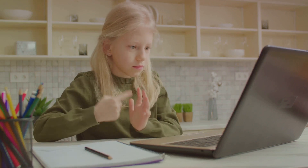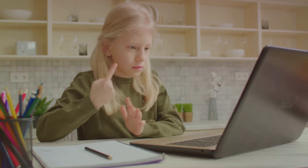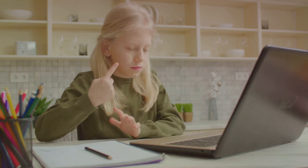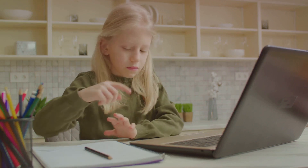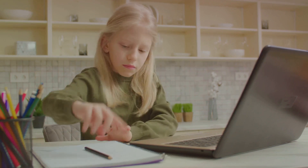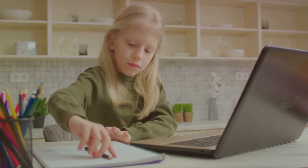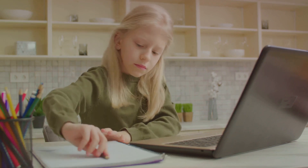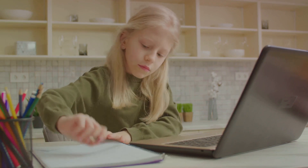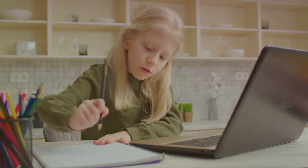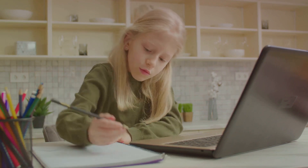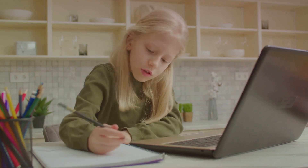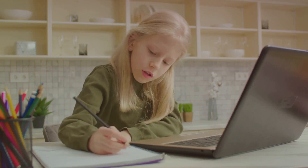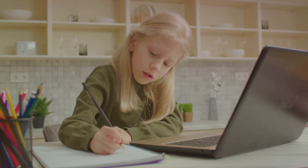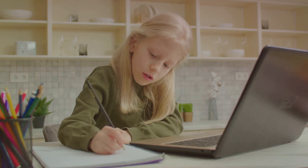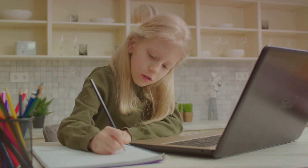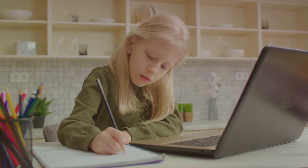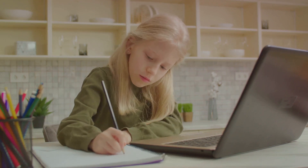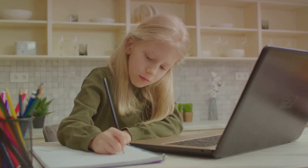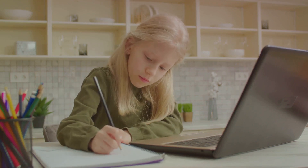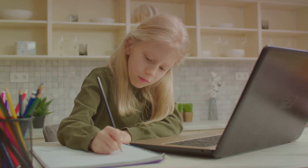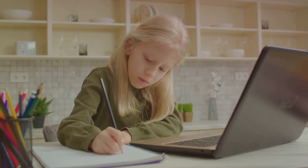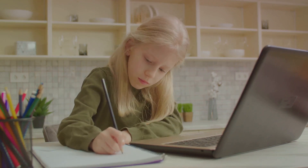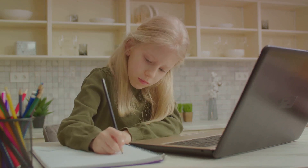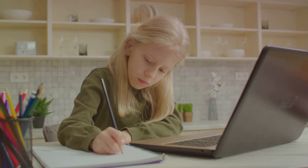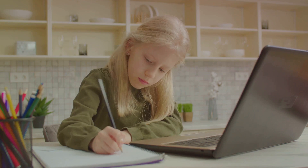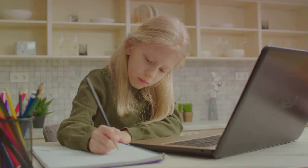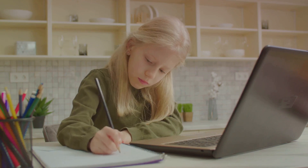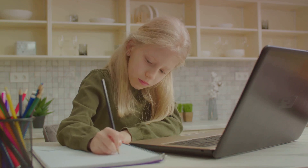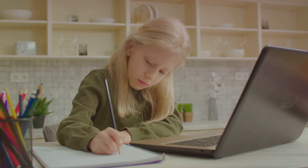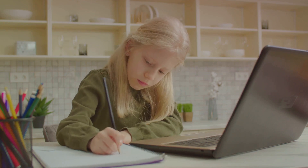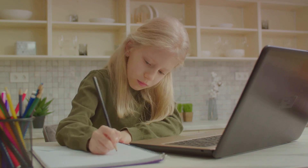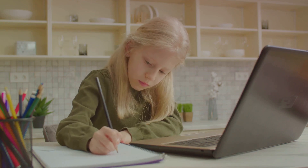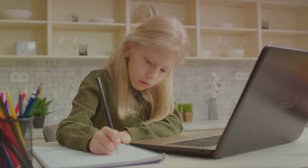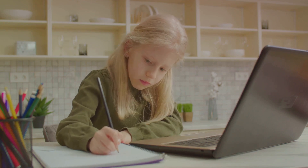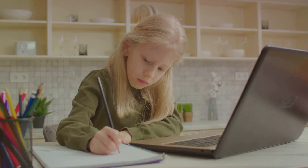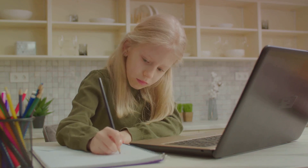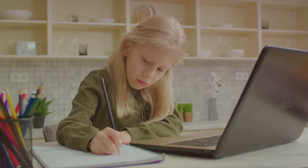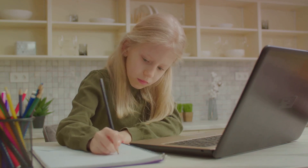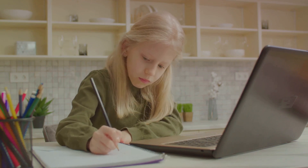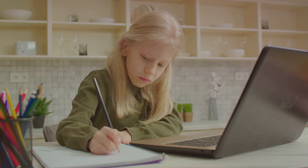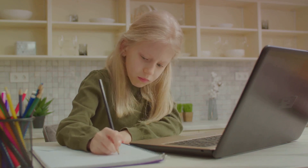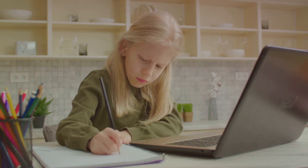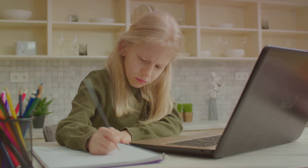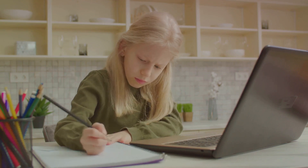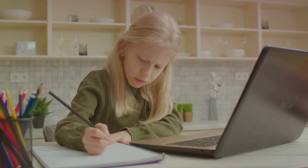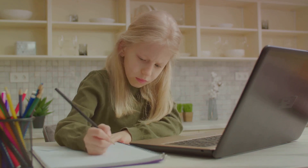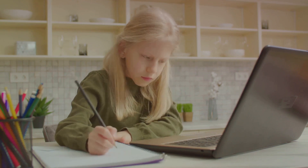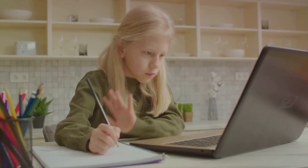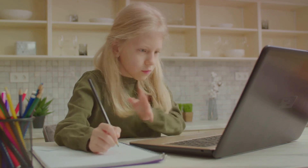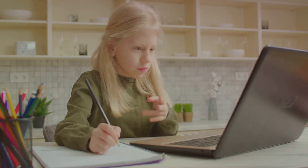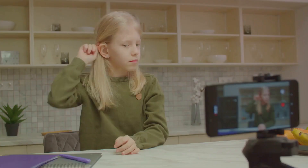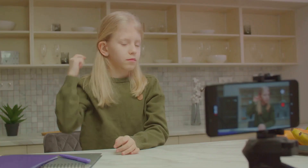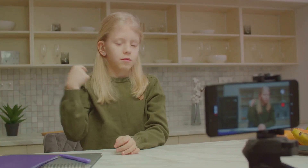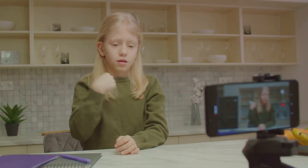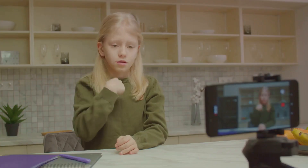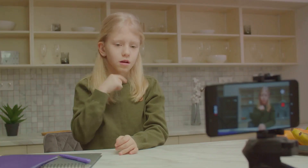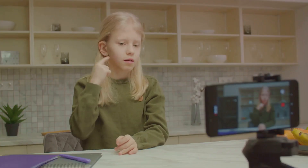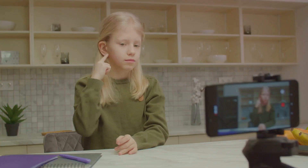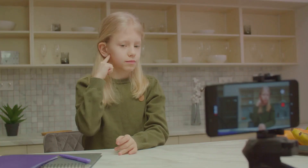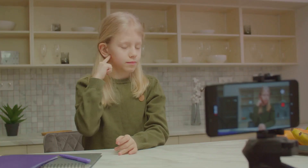native signers processing signed language are to those for spoken language processing in hearing native speakers. But we've also unearthed that